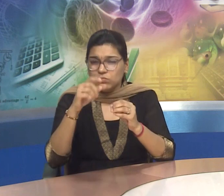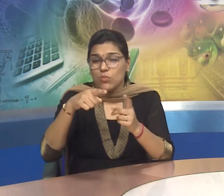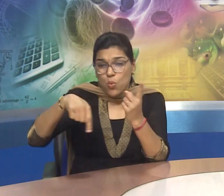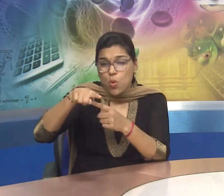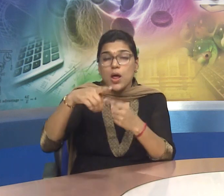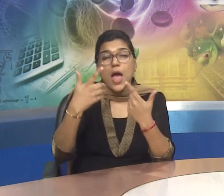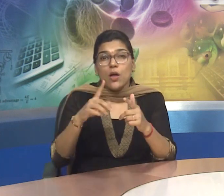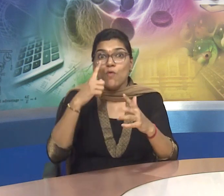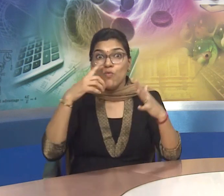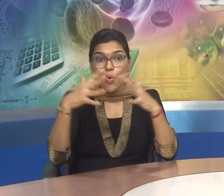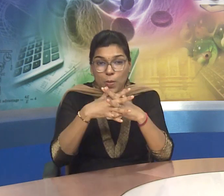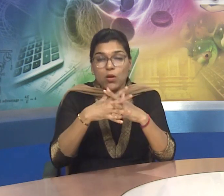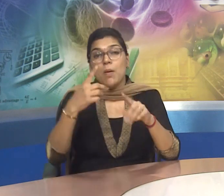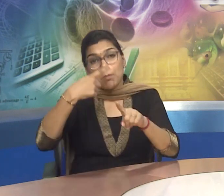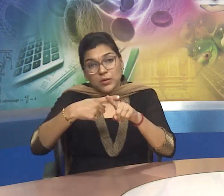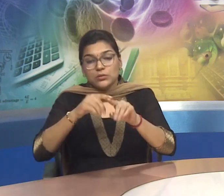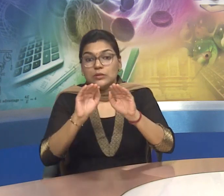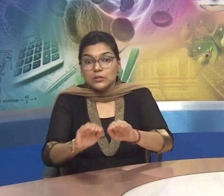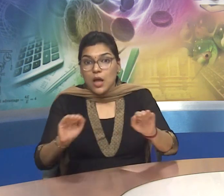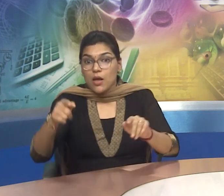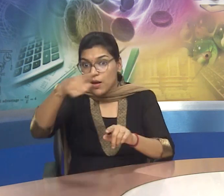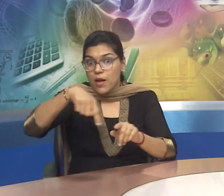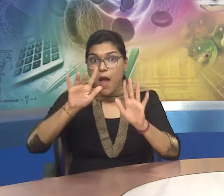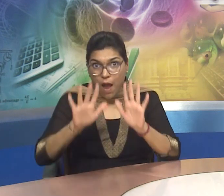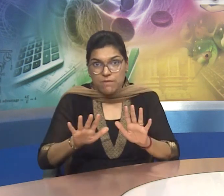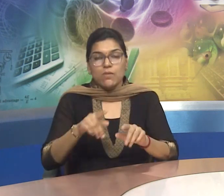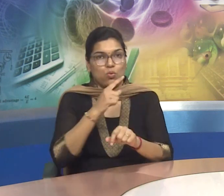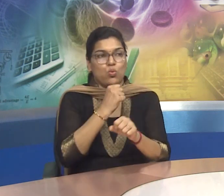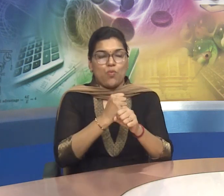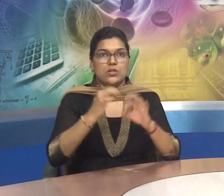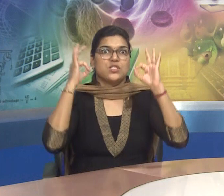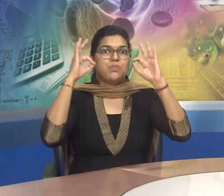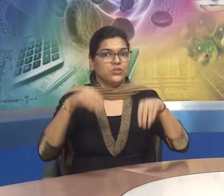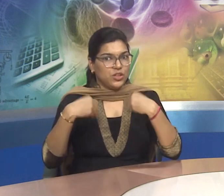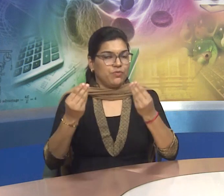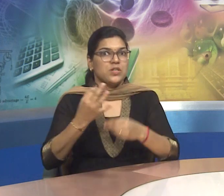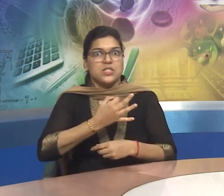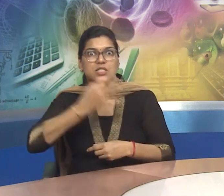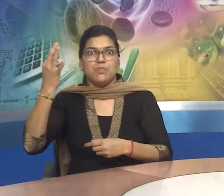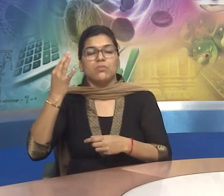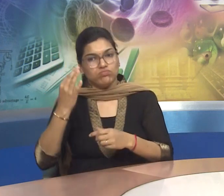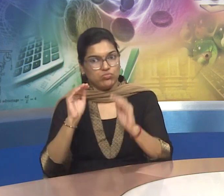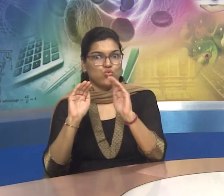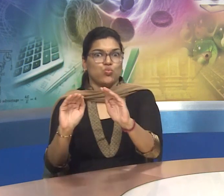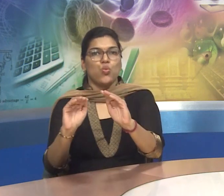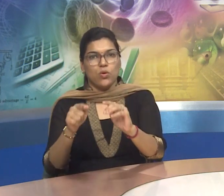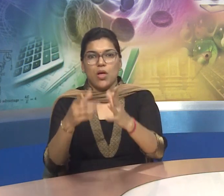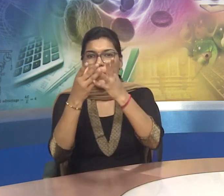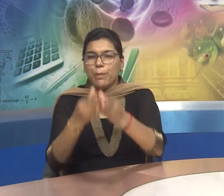For example, there are some states, they are empowered to make special provisions for women, children,